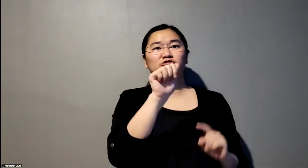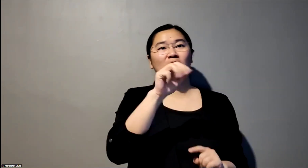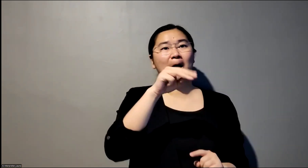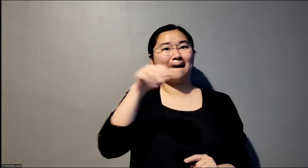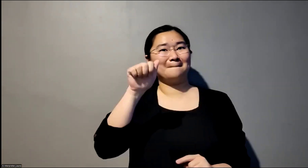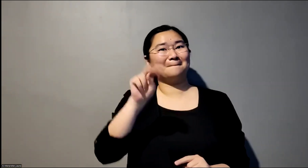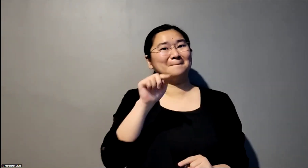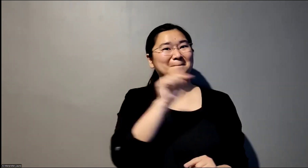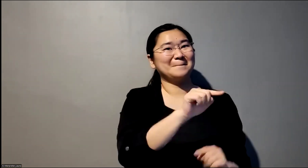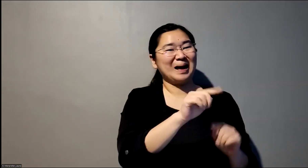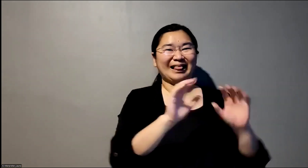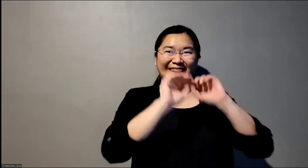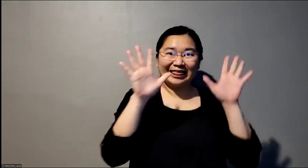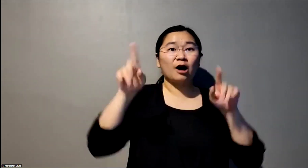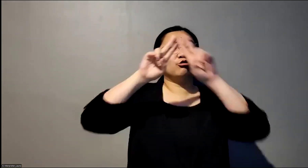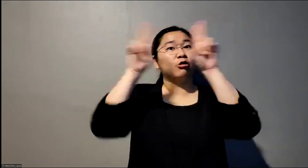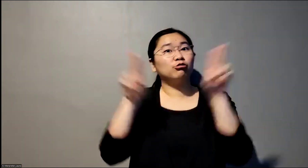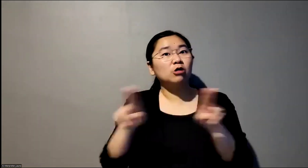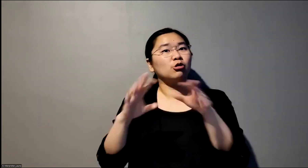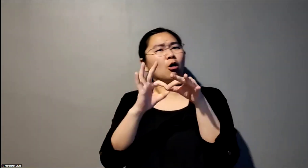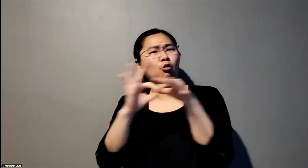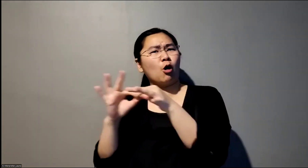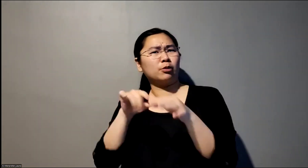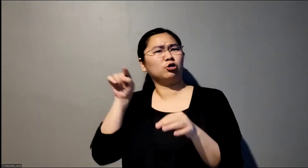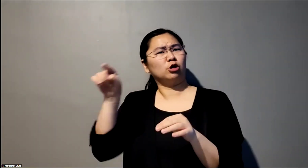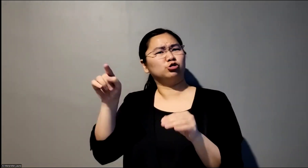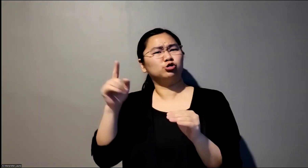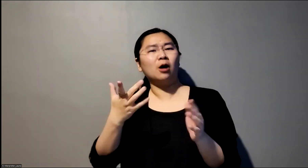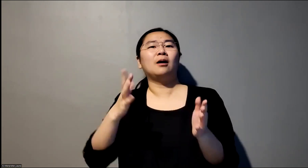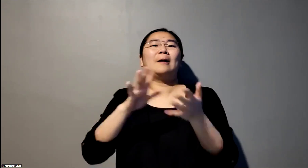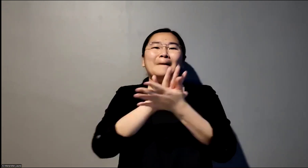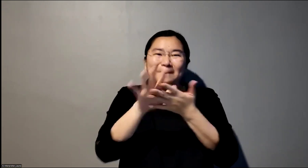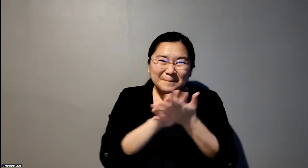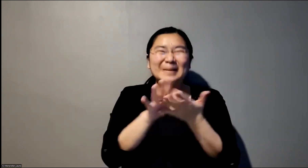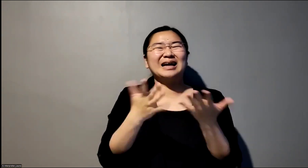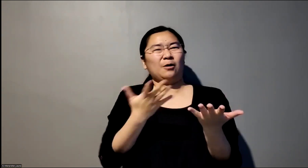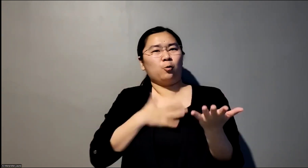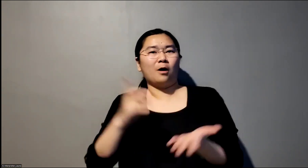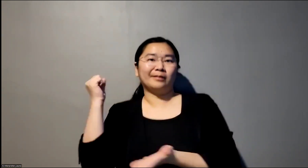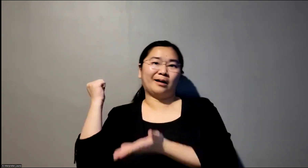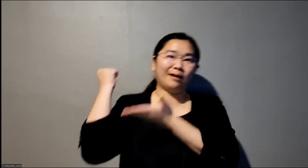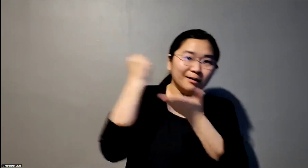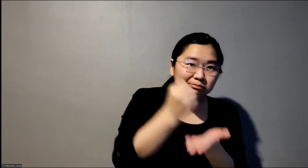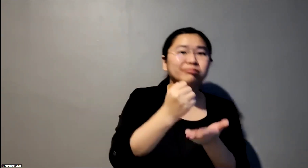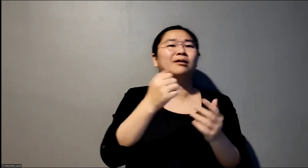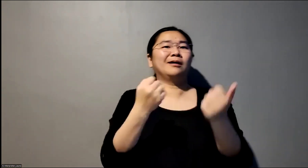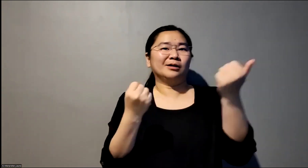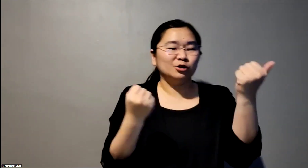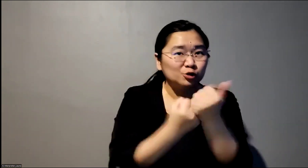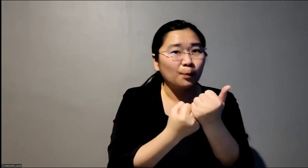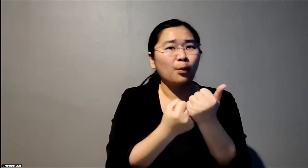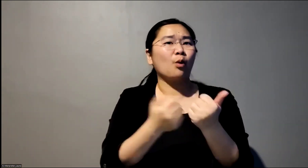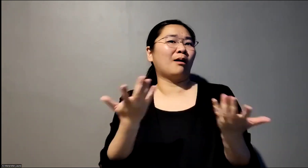ownership for the countries who are benefiting from international cooperation. This means that these